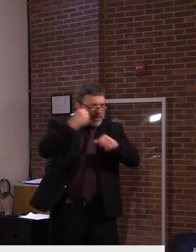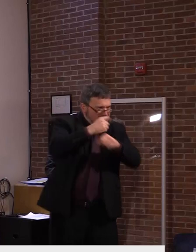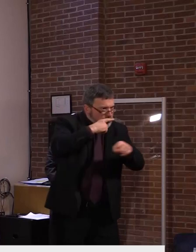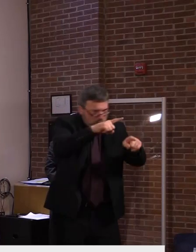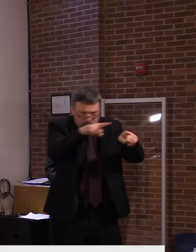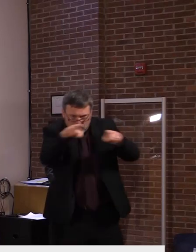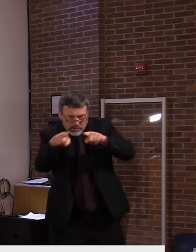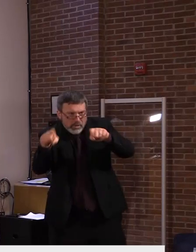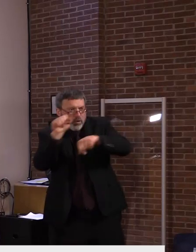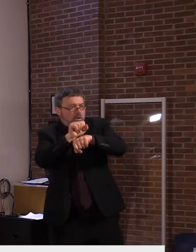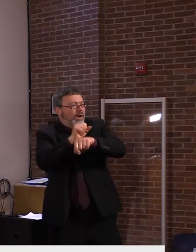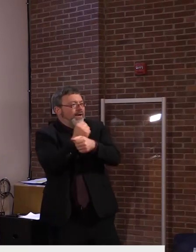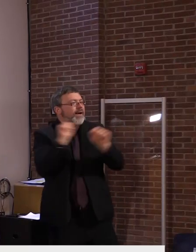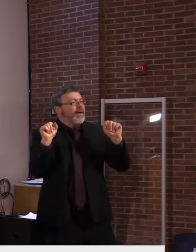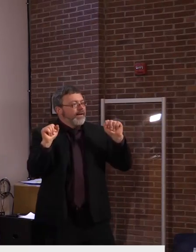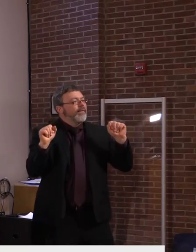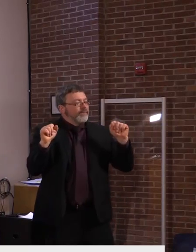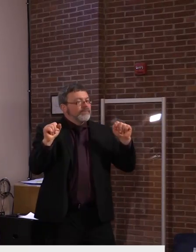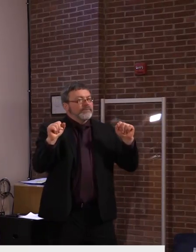the public.